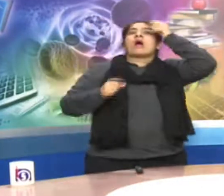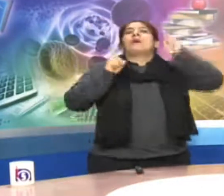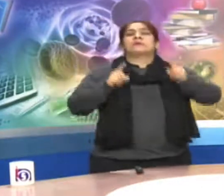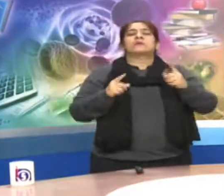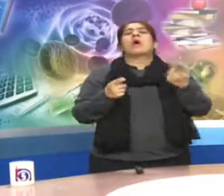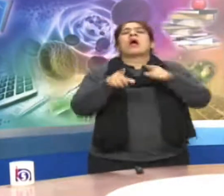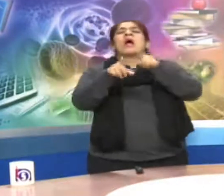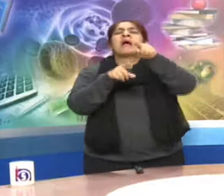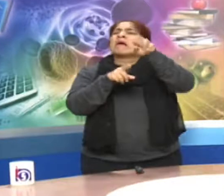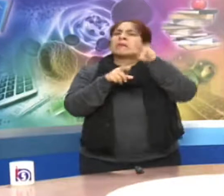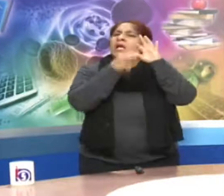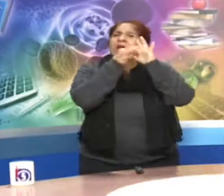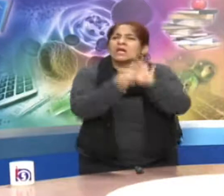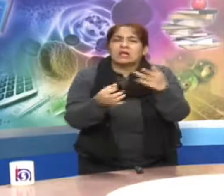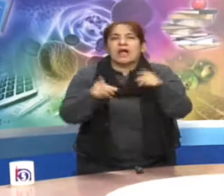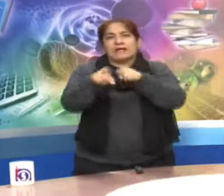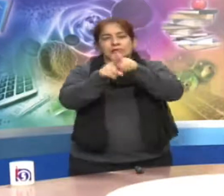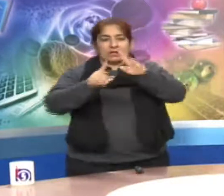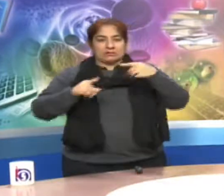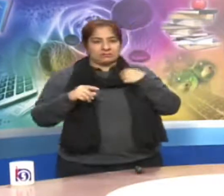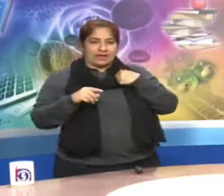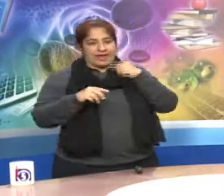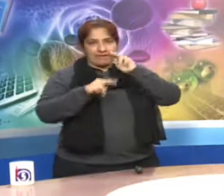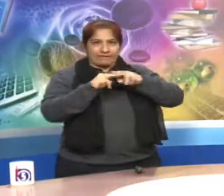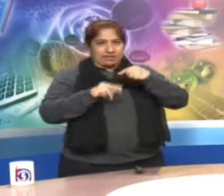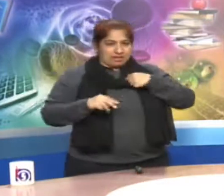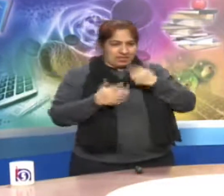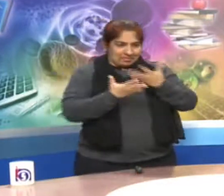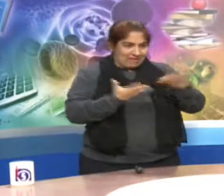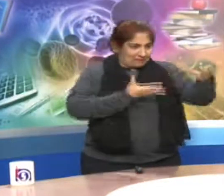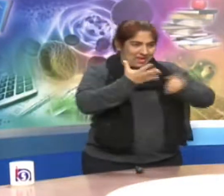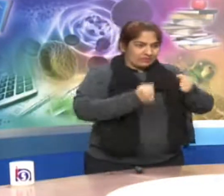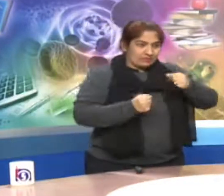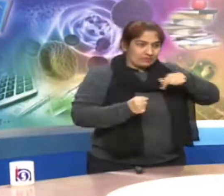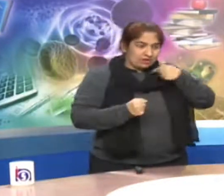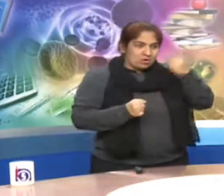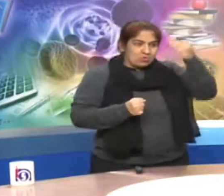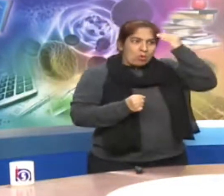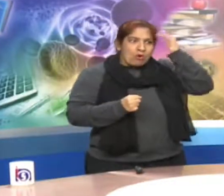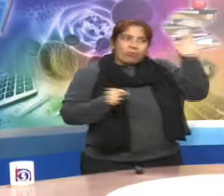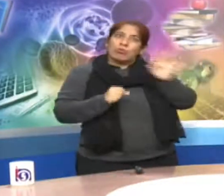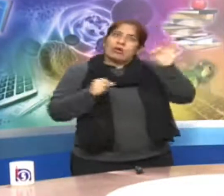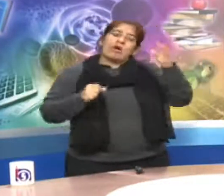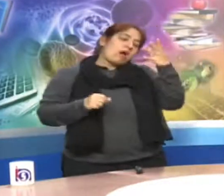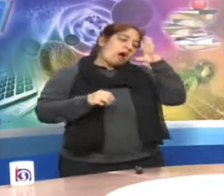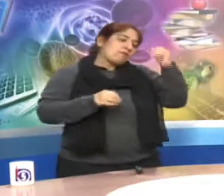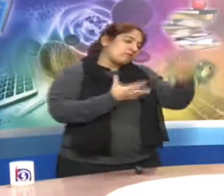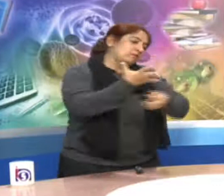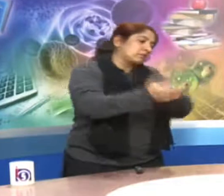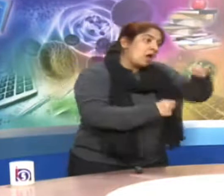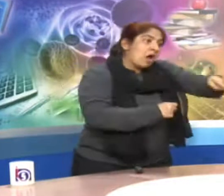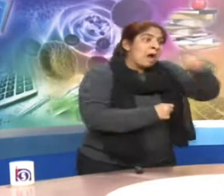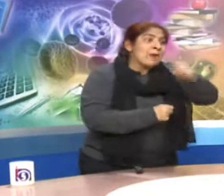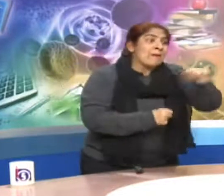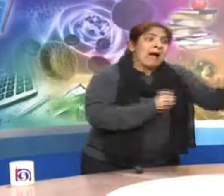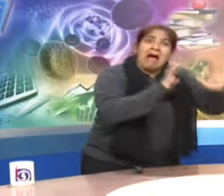What is it? So now we will see what is consumer awareness in the term